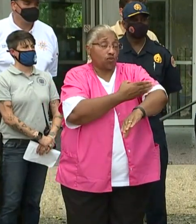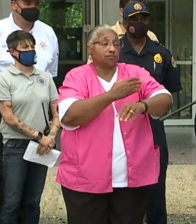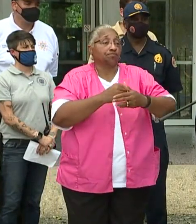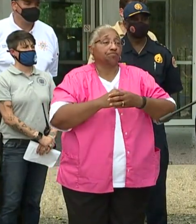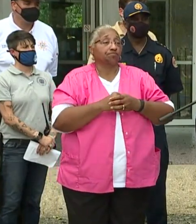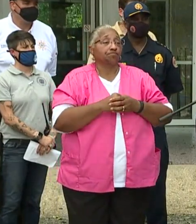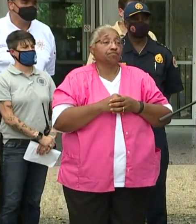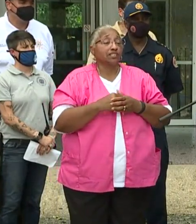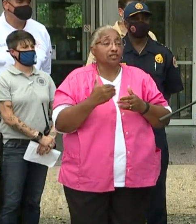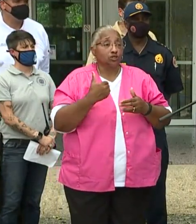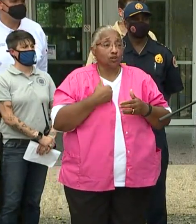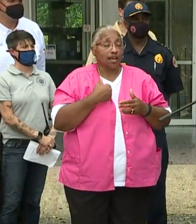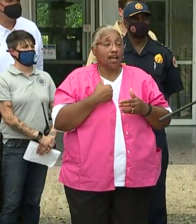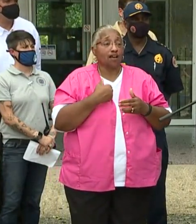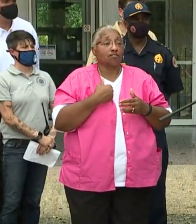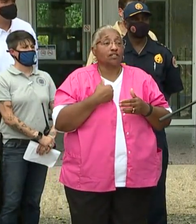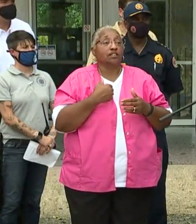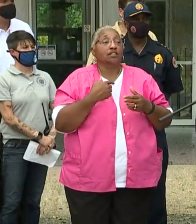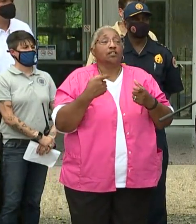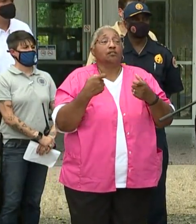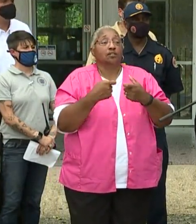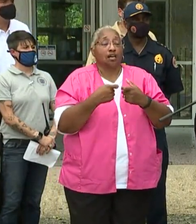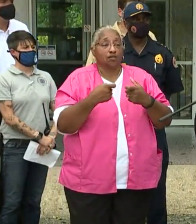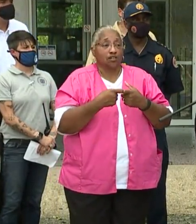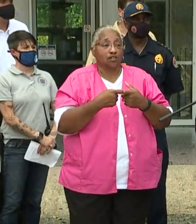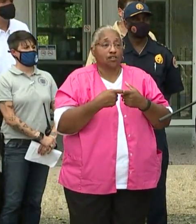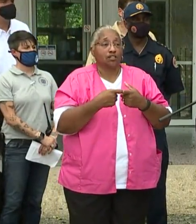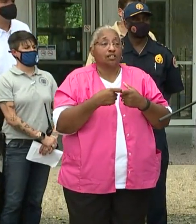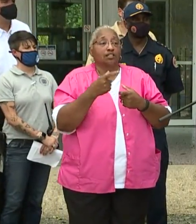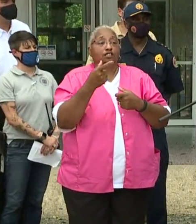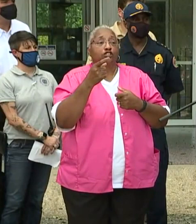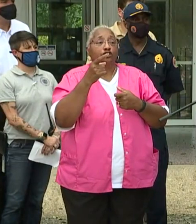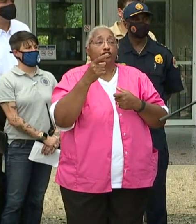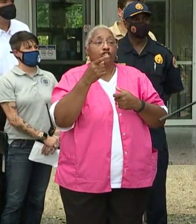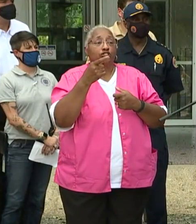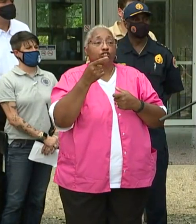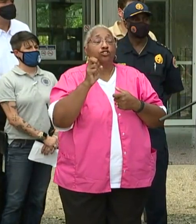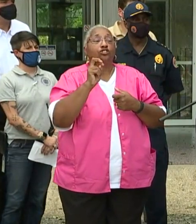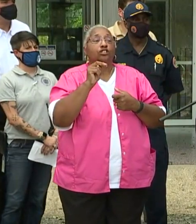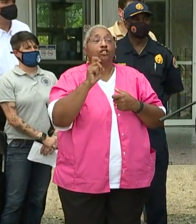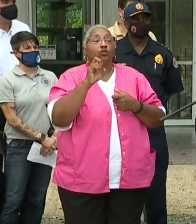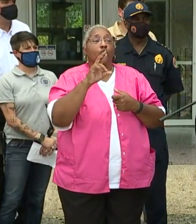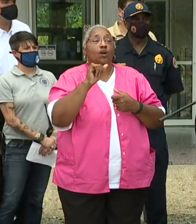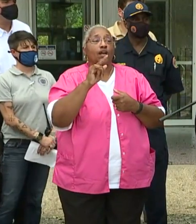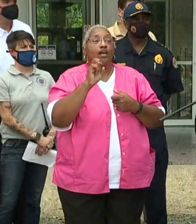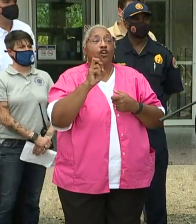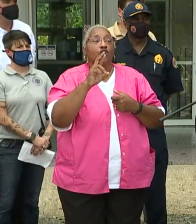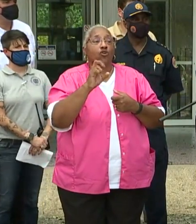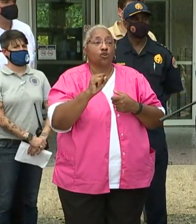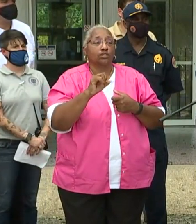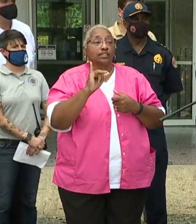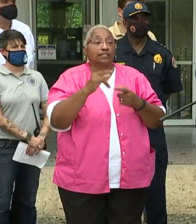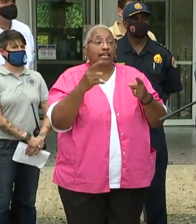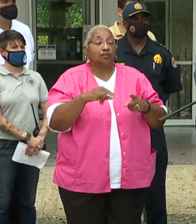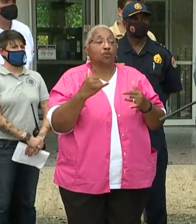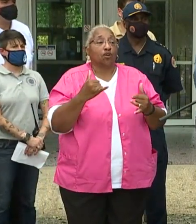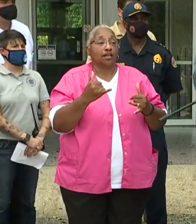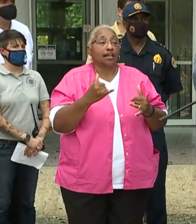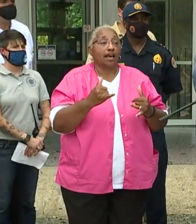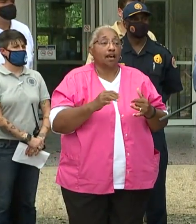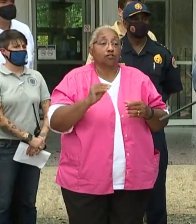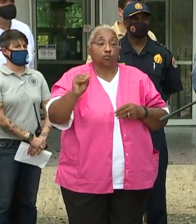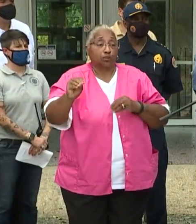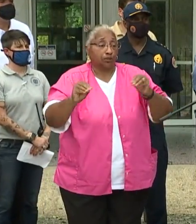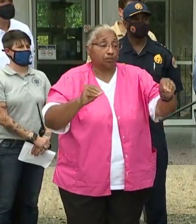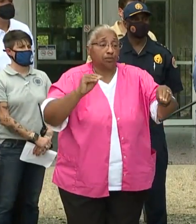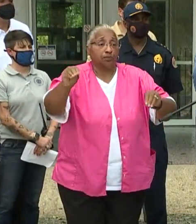in to have power generation. But we have to get the generators to those locations. That's happening right now. That's a part of the planning